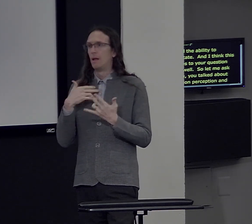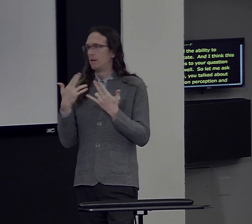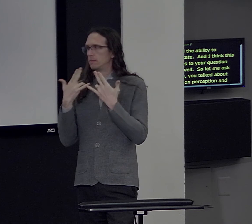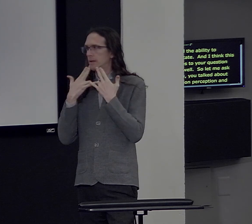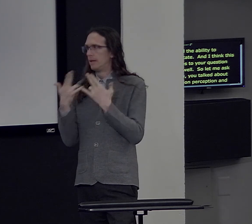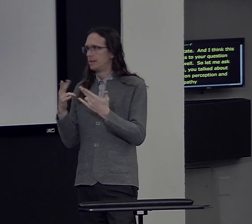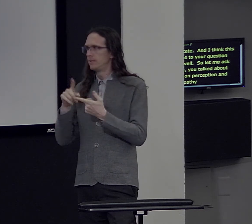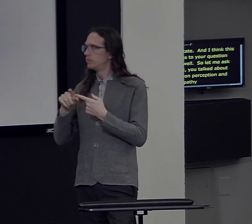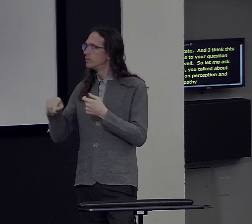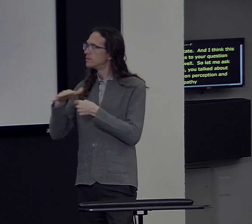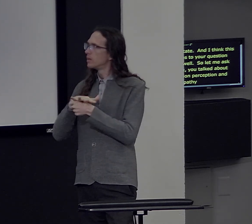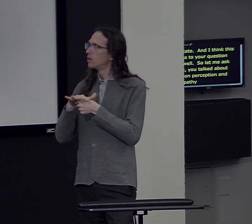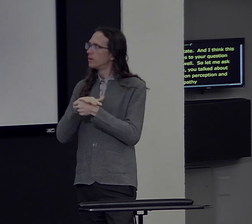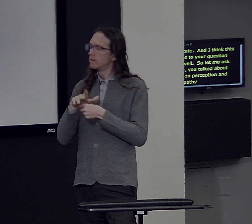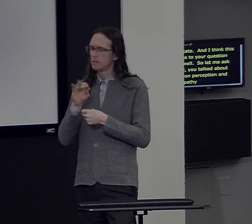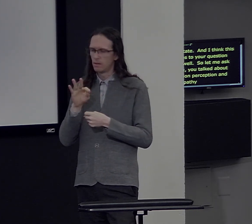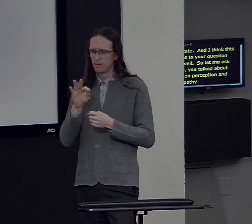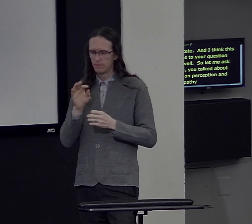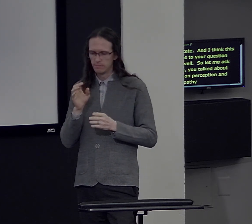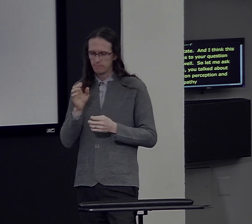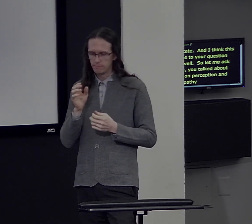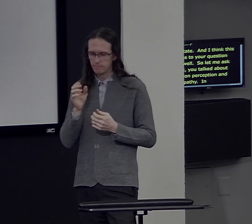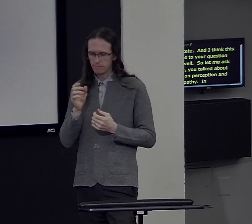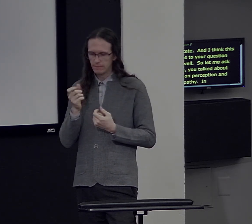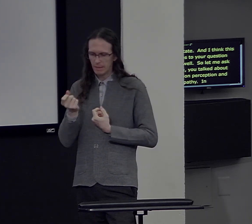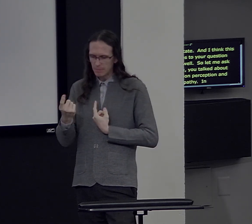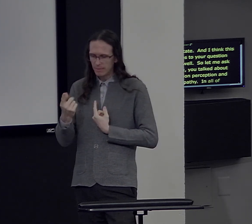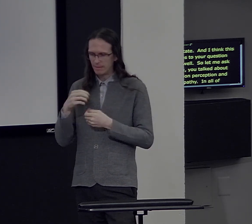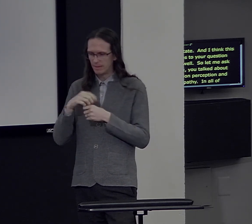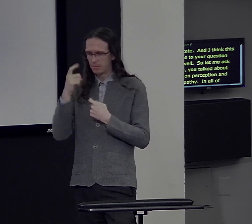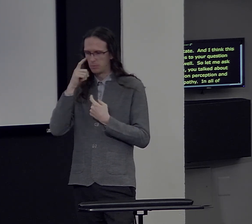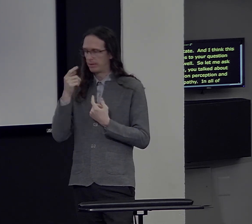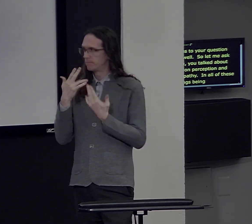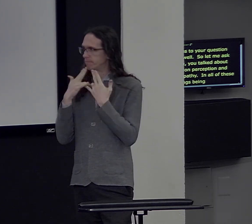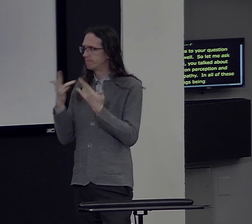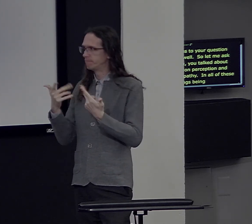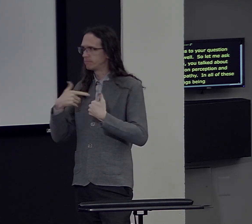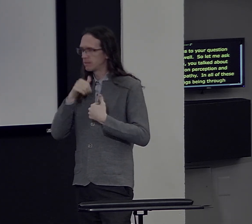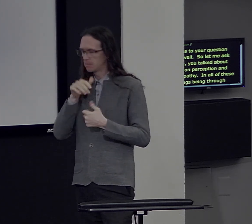And all of these things being through a visual medium.